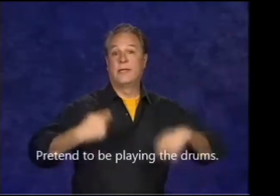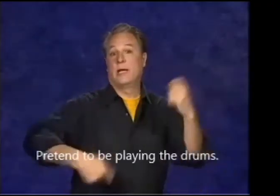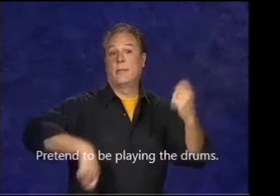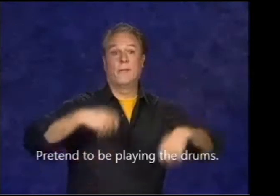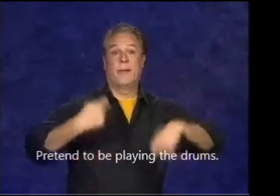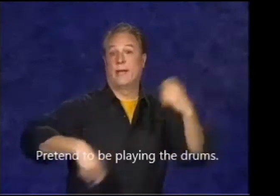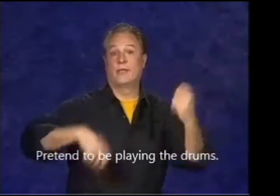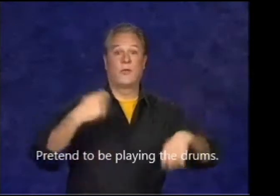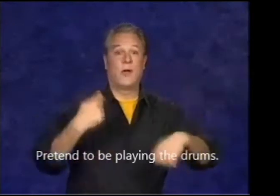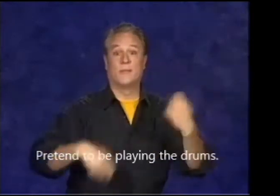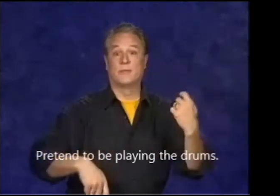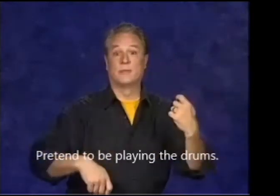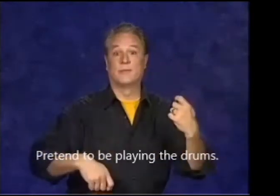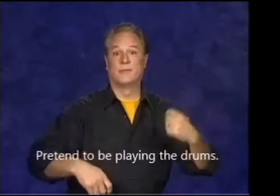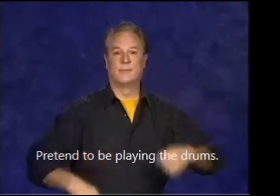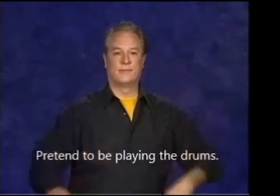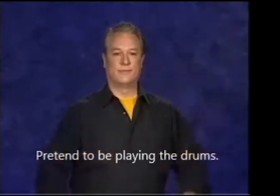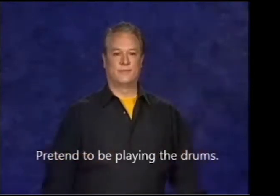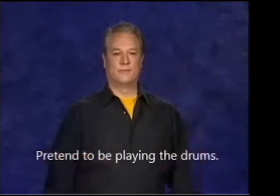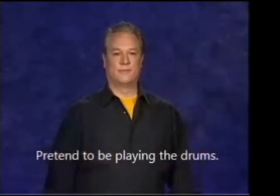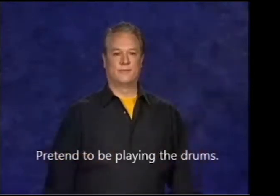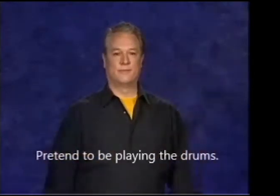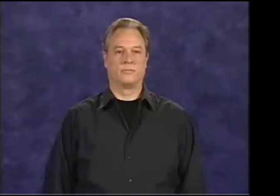Pretend to be playing the drums.